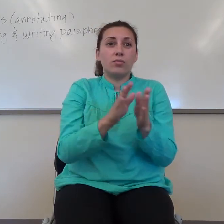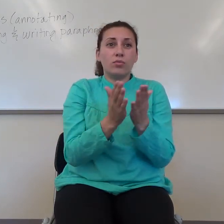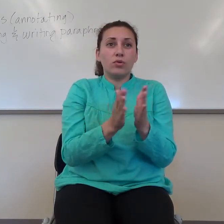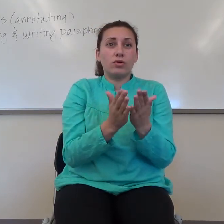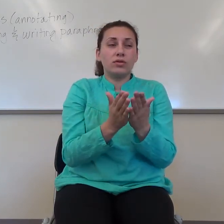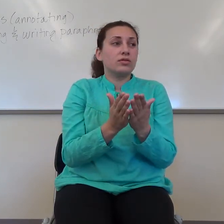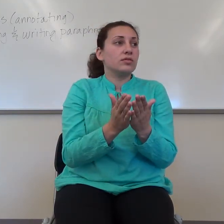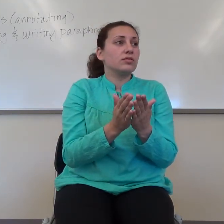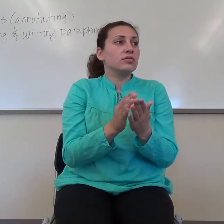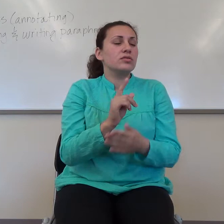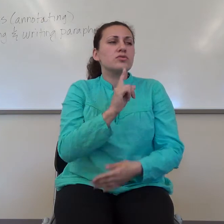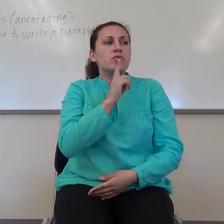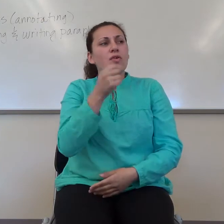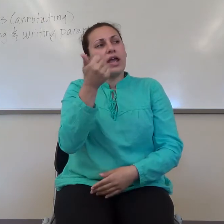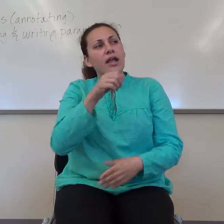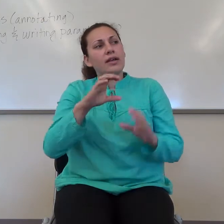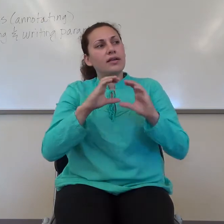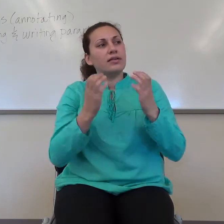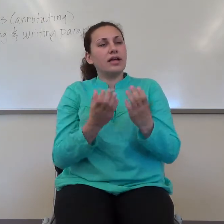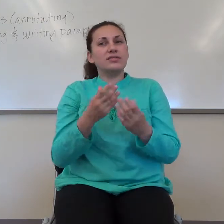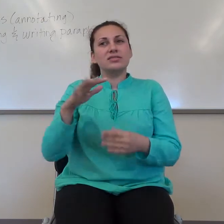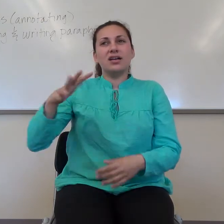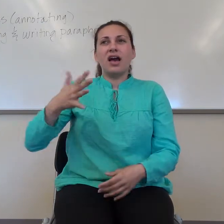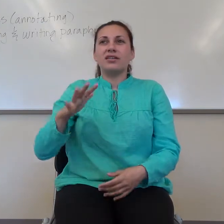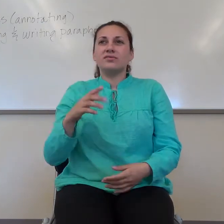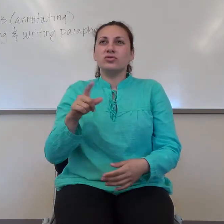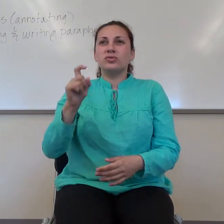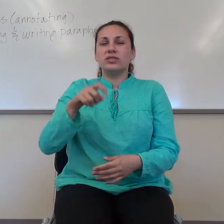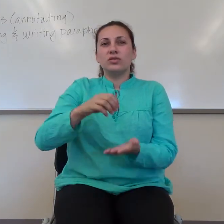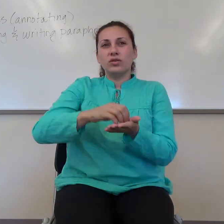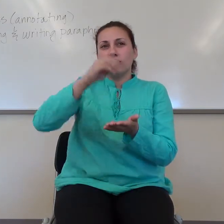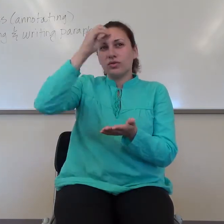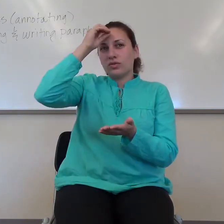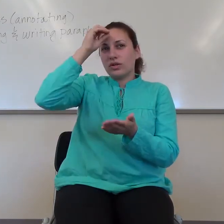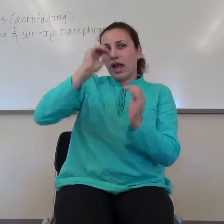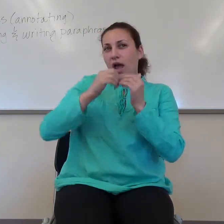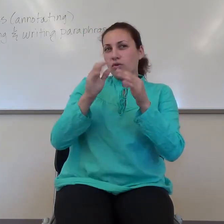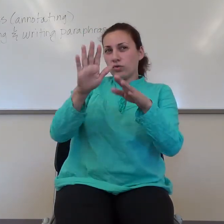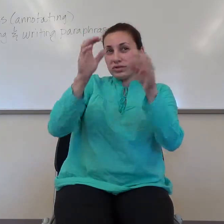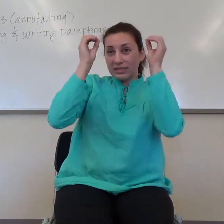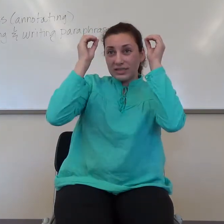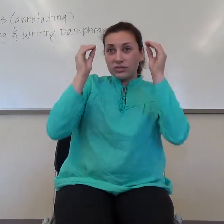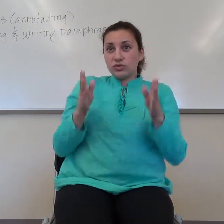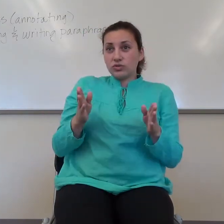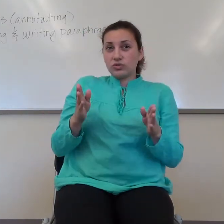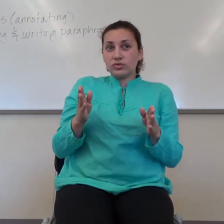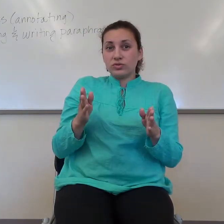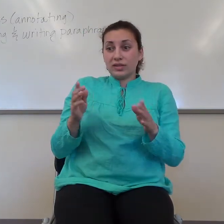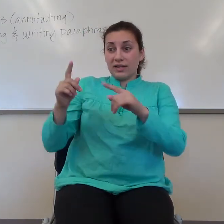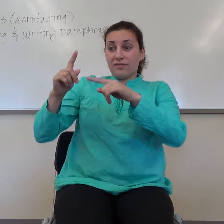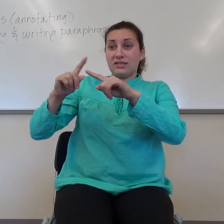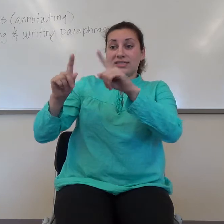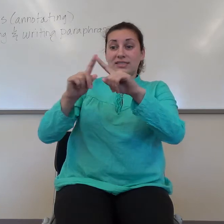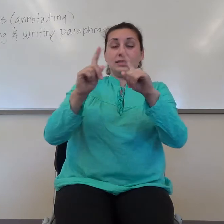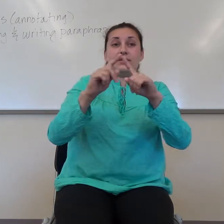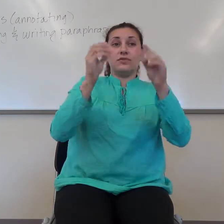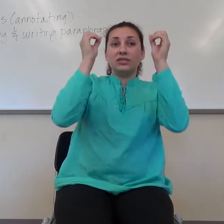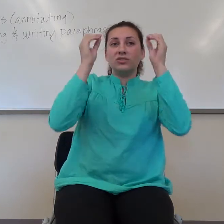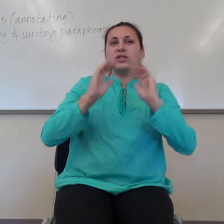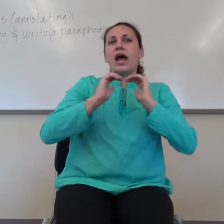for any class, kind of learn how your different teachers put tests together. You know what